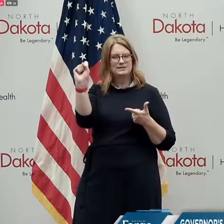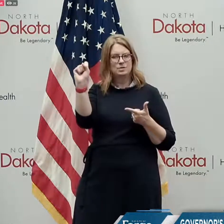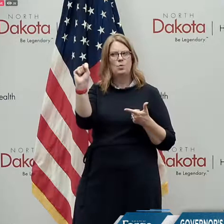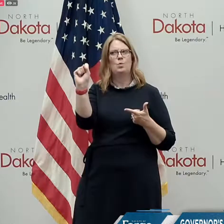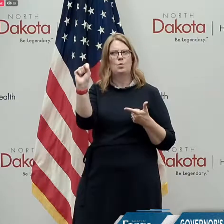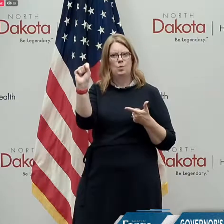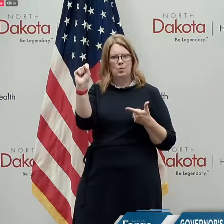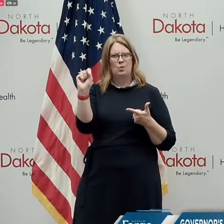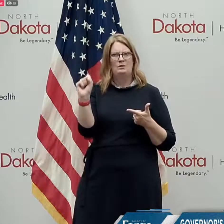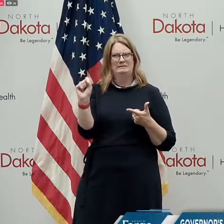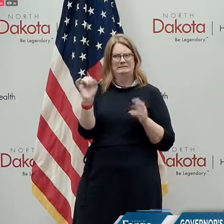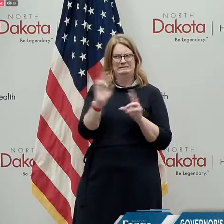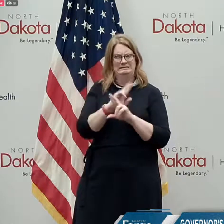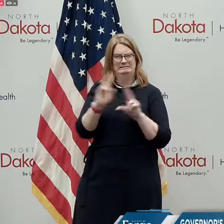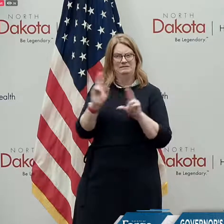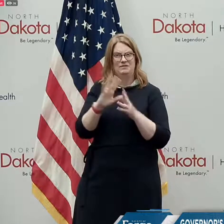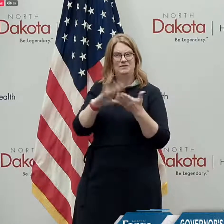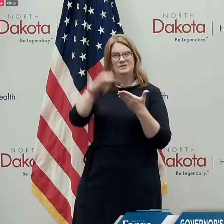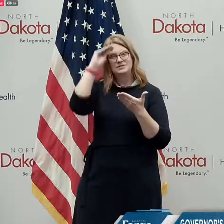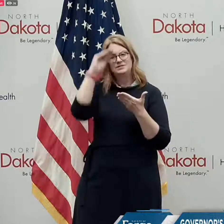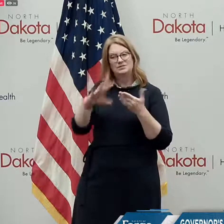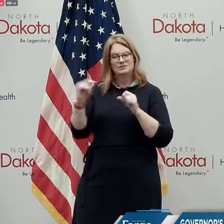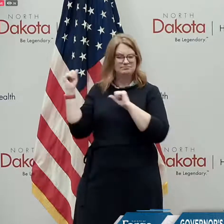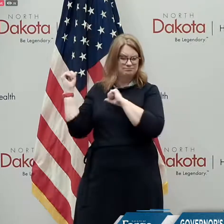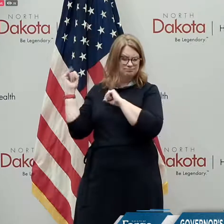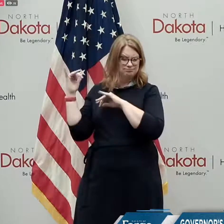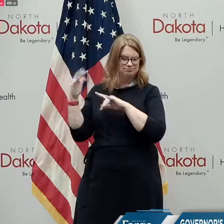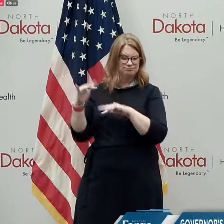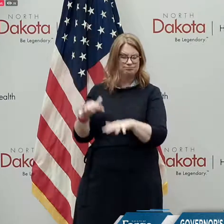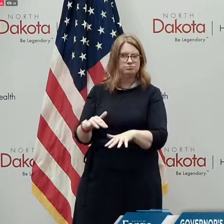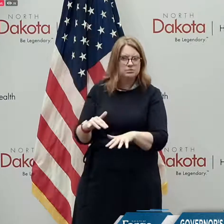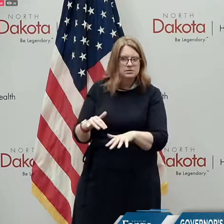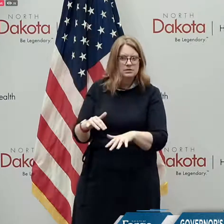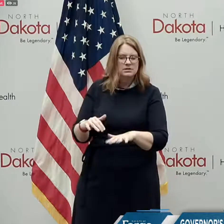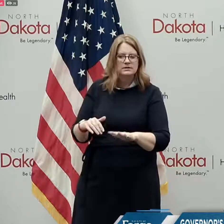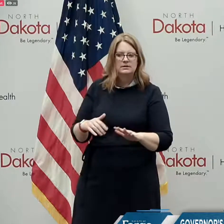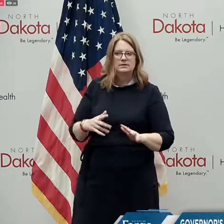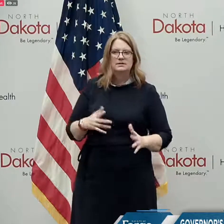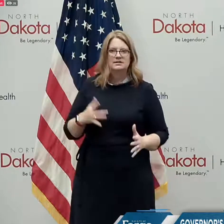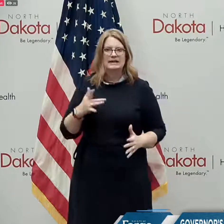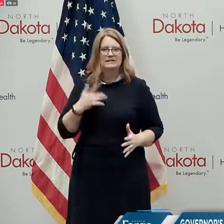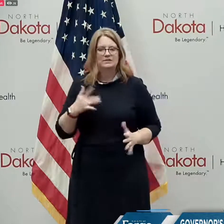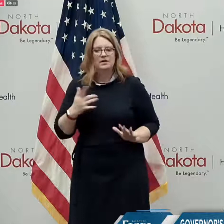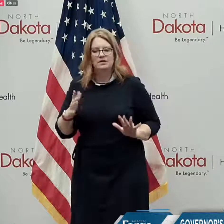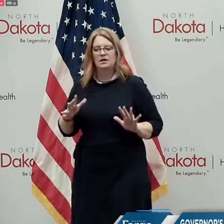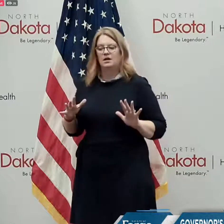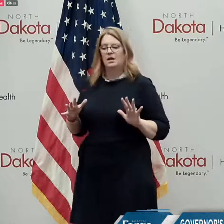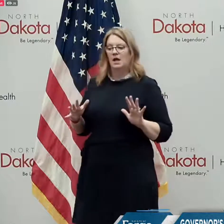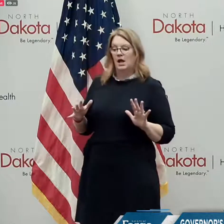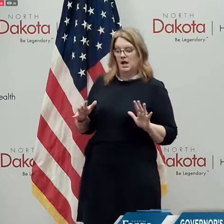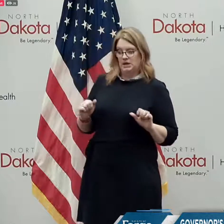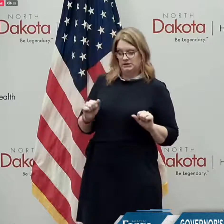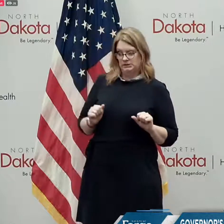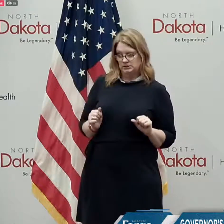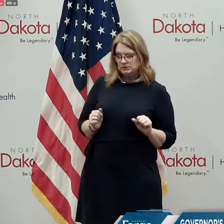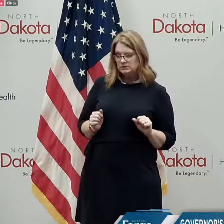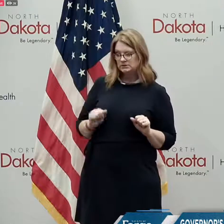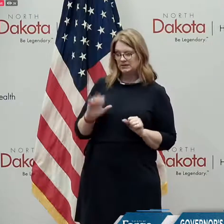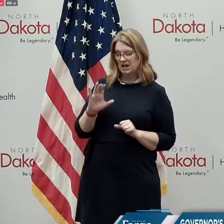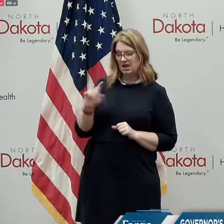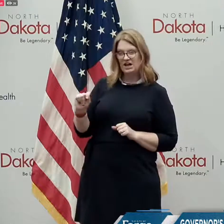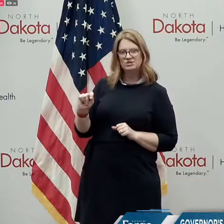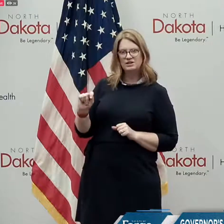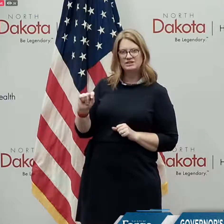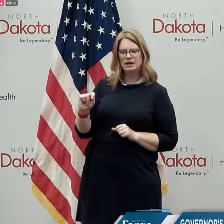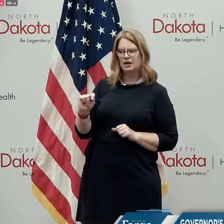for their students coming back, it's very difficult, it's daunting to do contact tracing in an environment